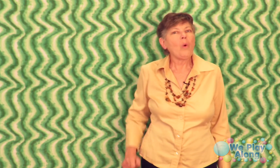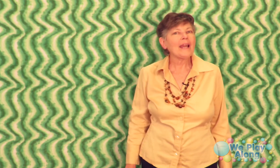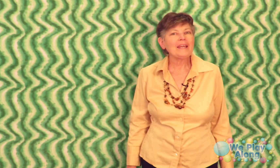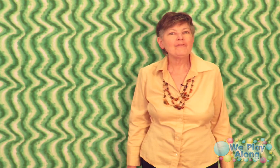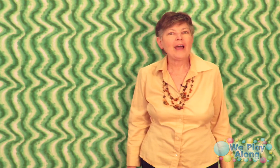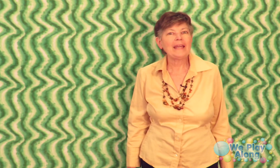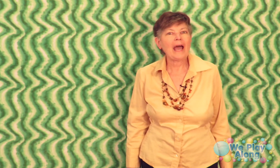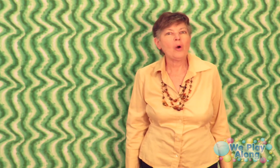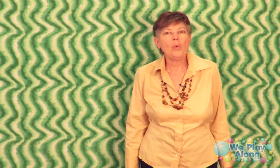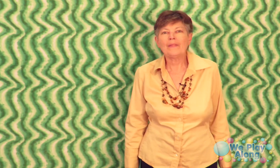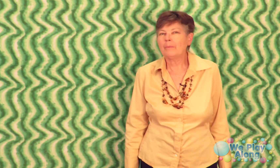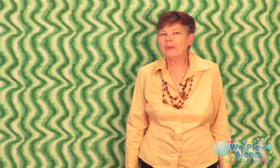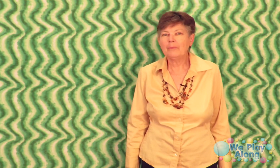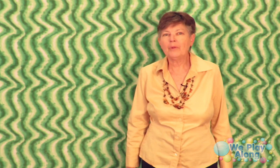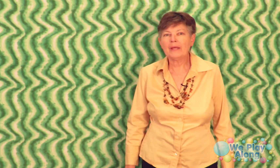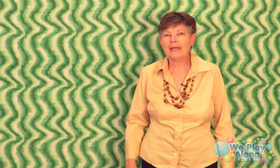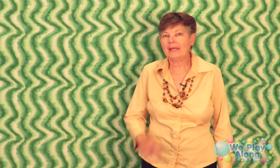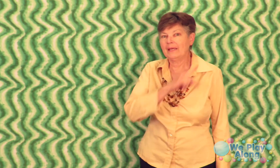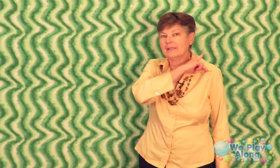wanted to find out what the people in his